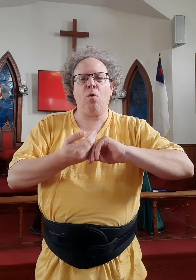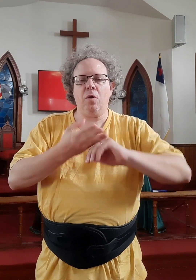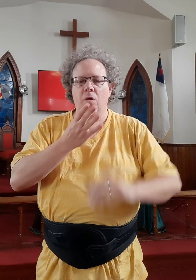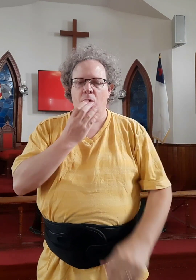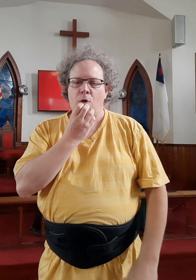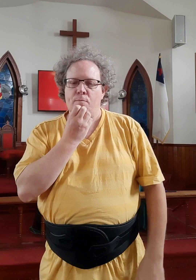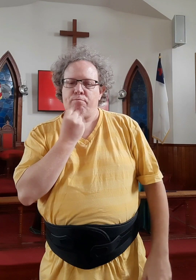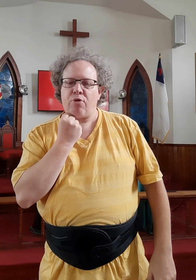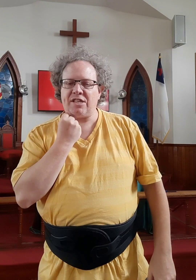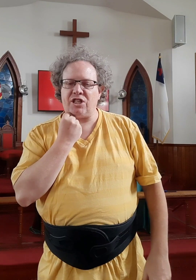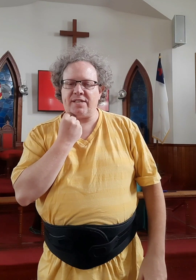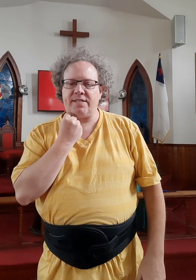How precious